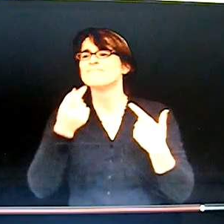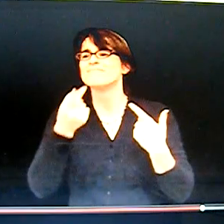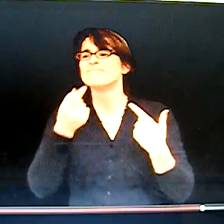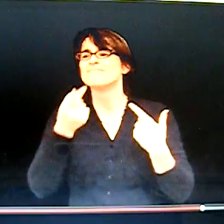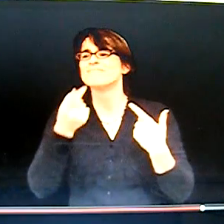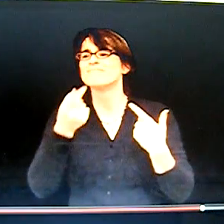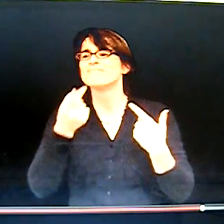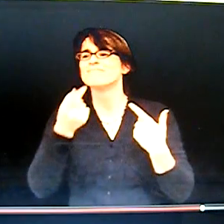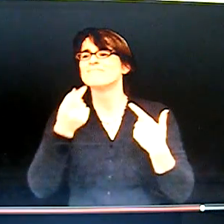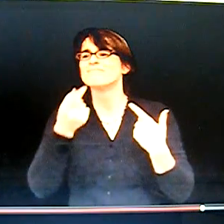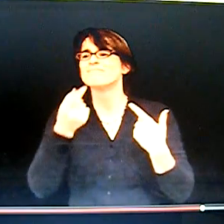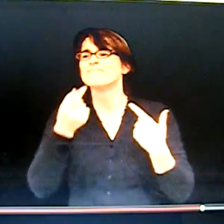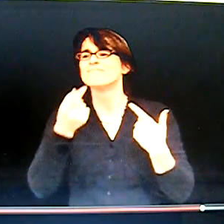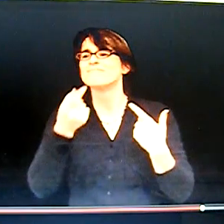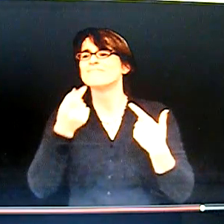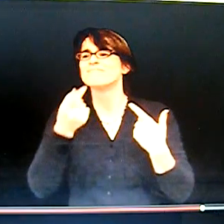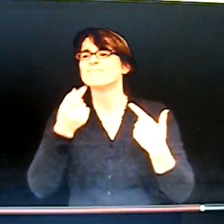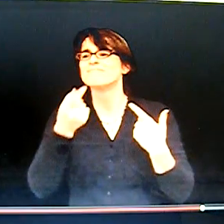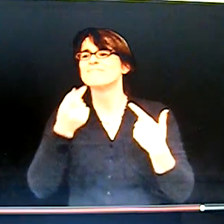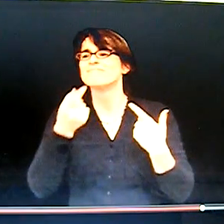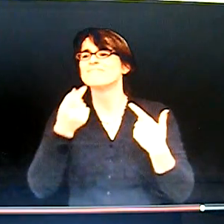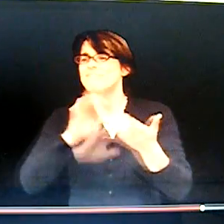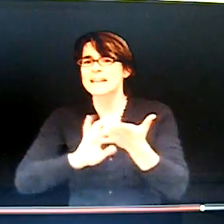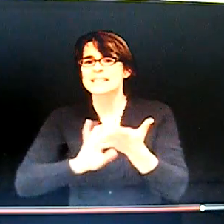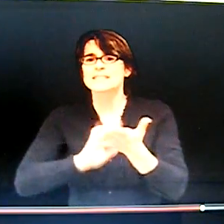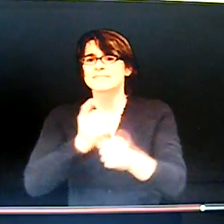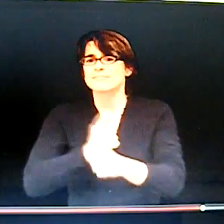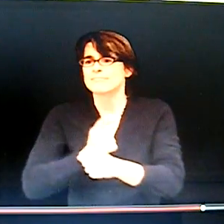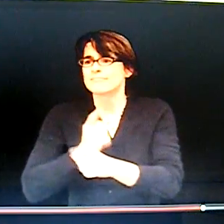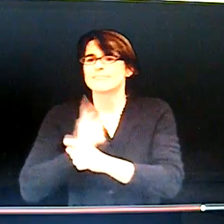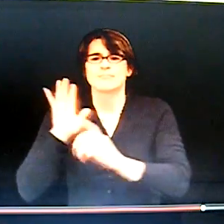have gone on to live very successful lives.